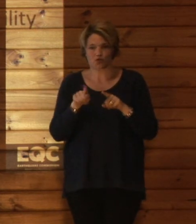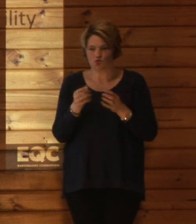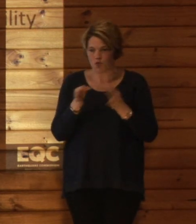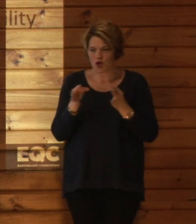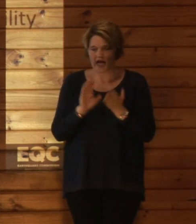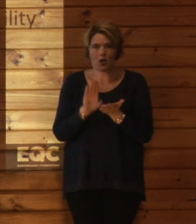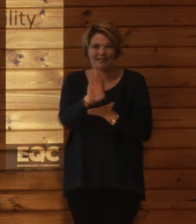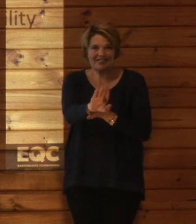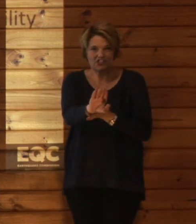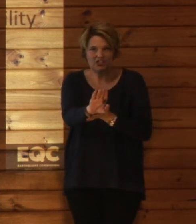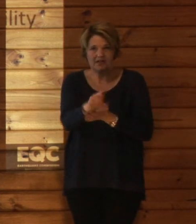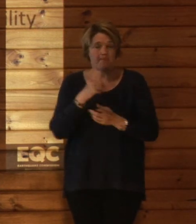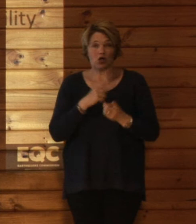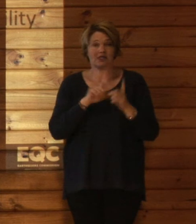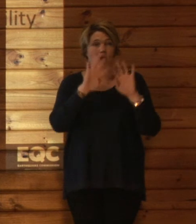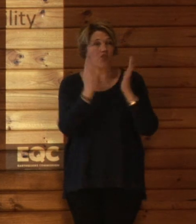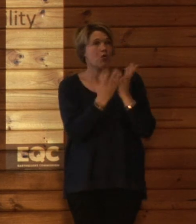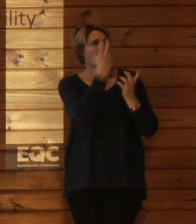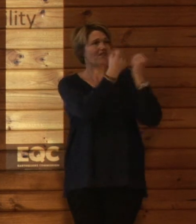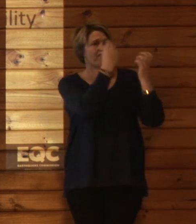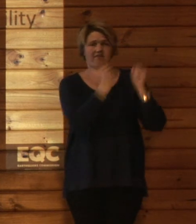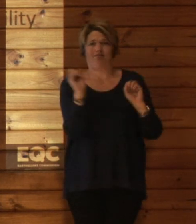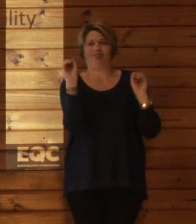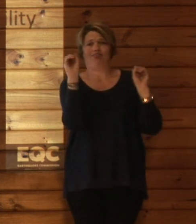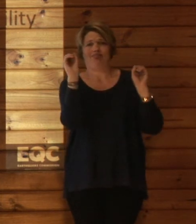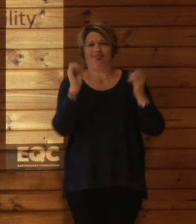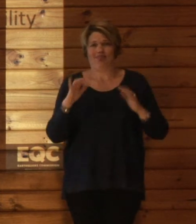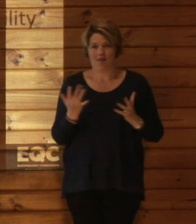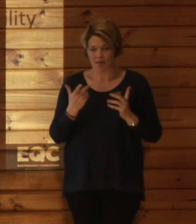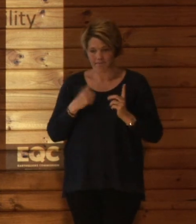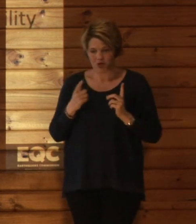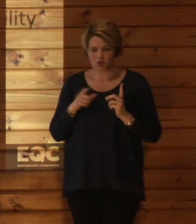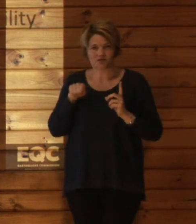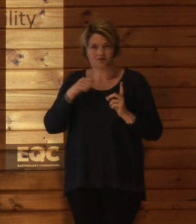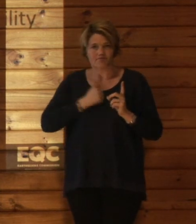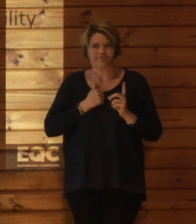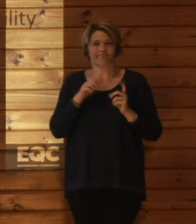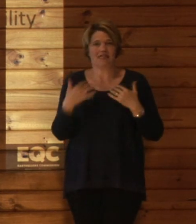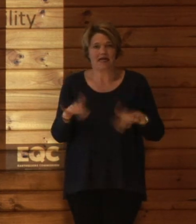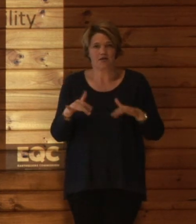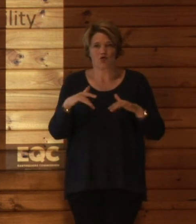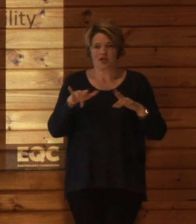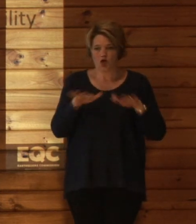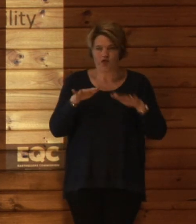We haven't had these ongoing sequence of earthquakes that have dropped the land to be able to see this damage from occurring.